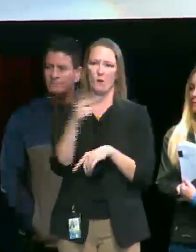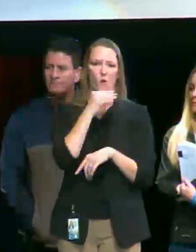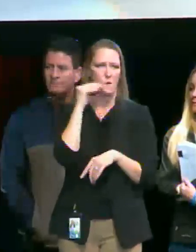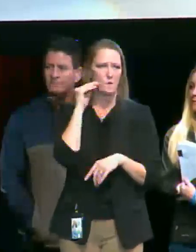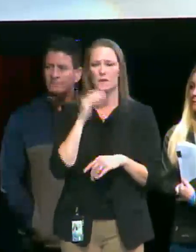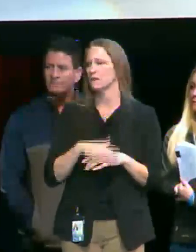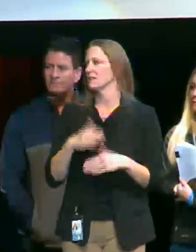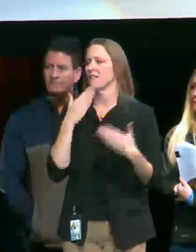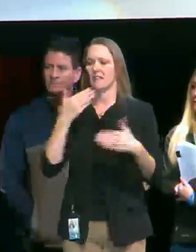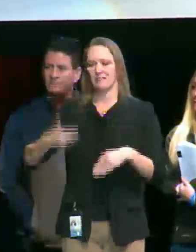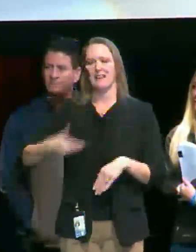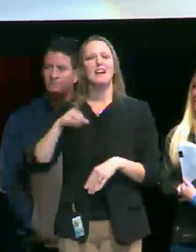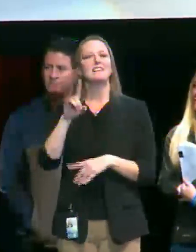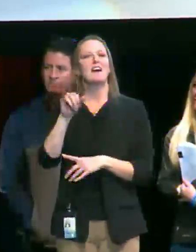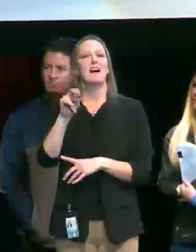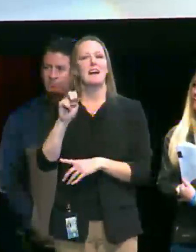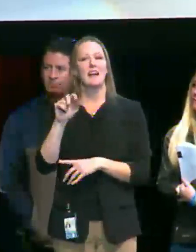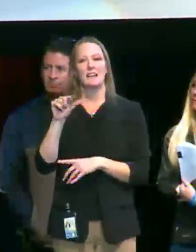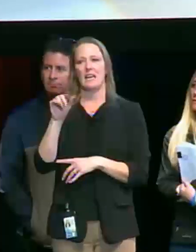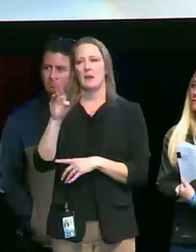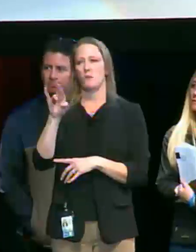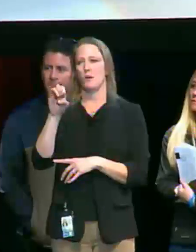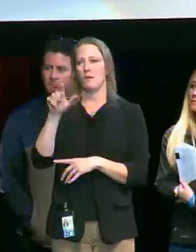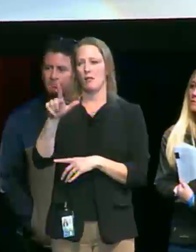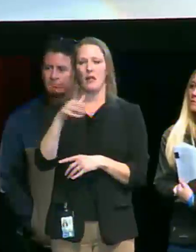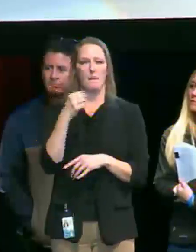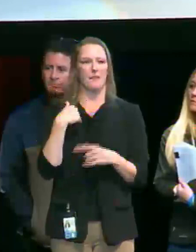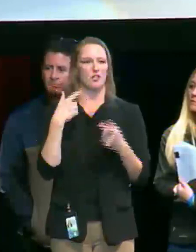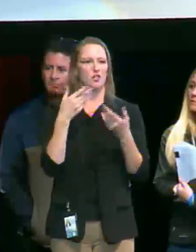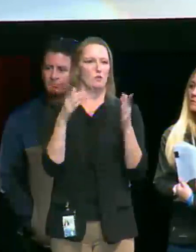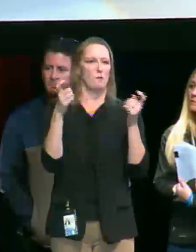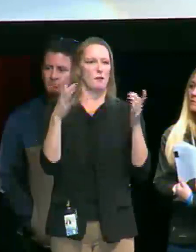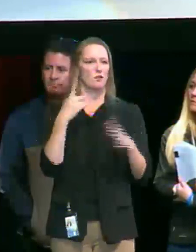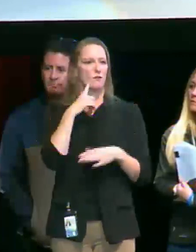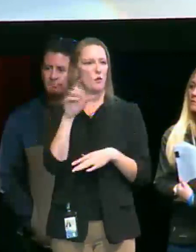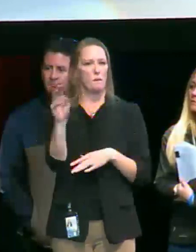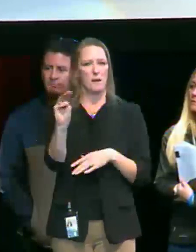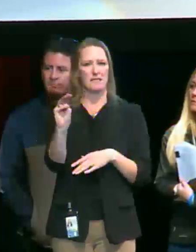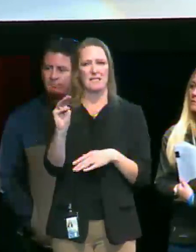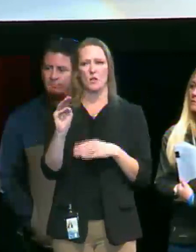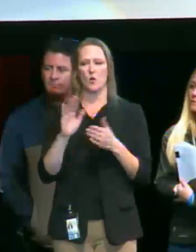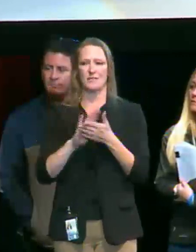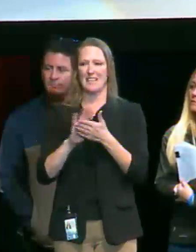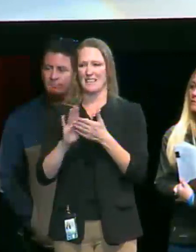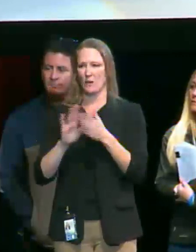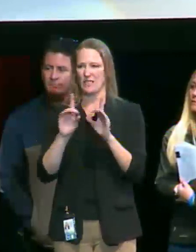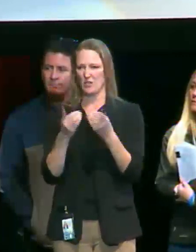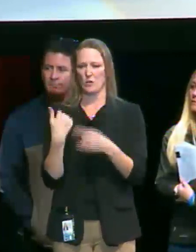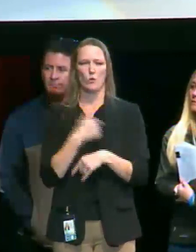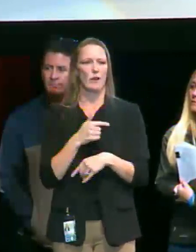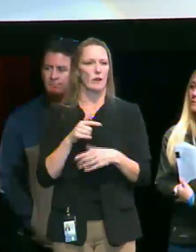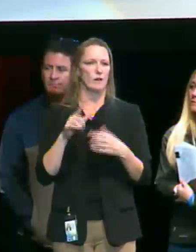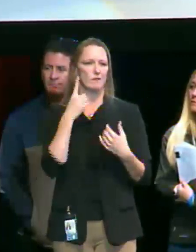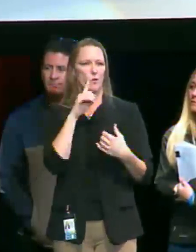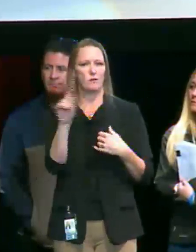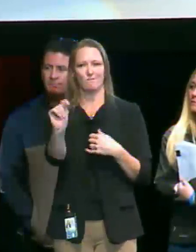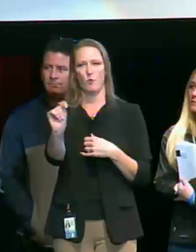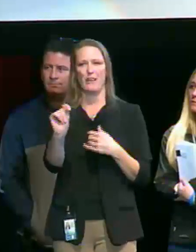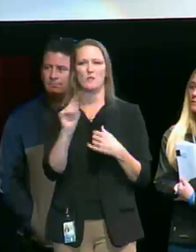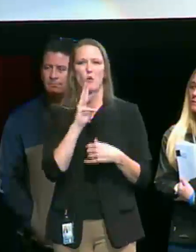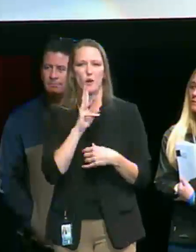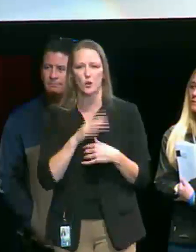you. Diane Gabriel. I'm the General Manager of the Montecito Sanitary District. We are the wastewater utility for the Montecito